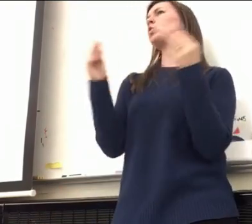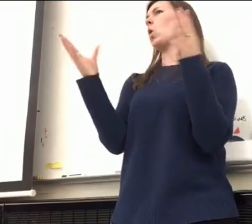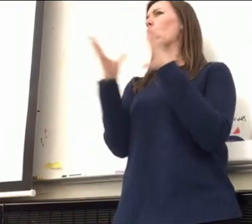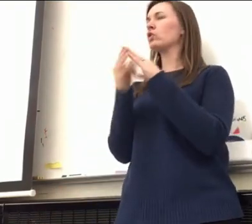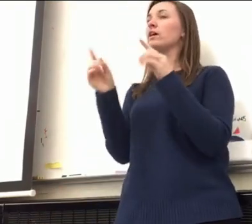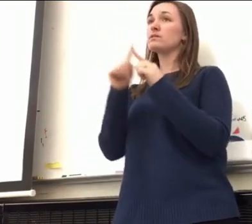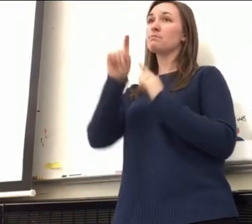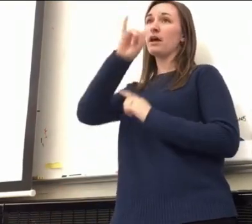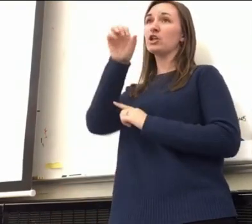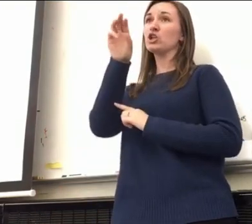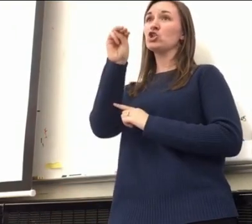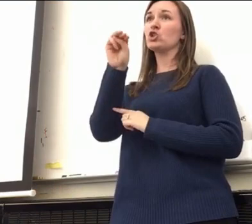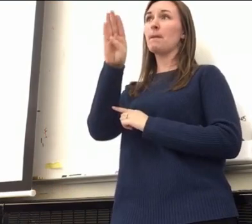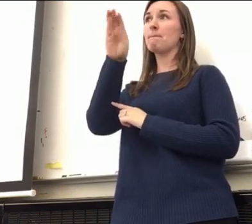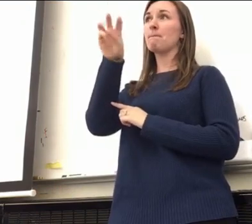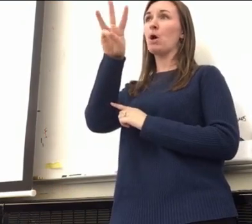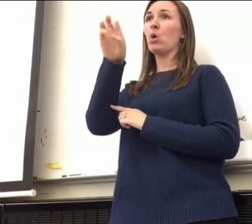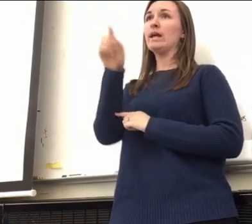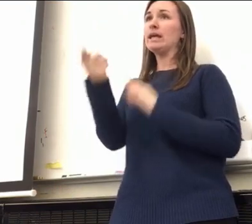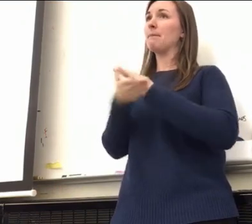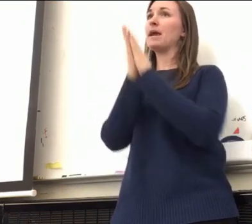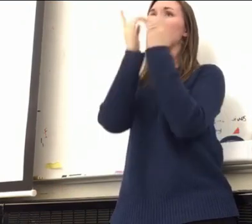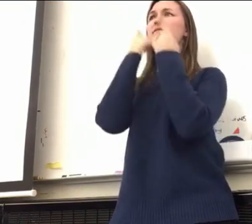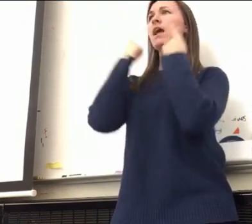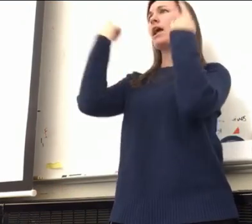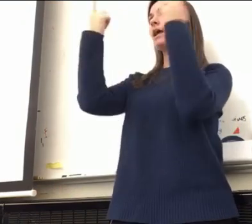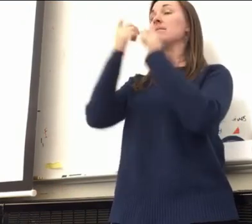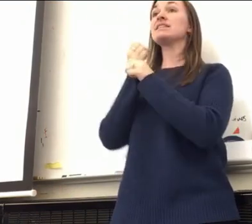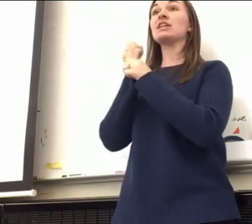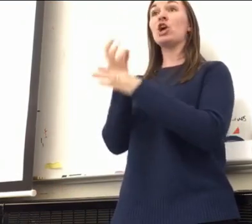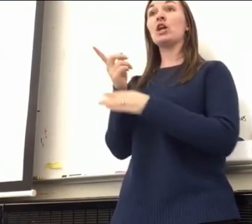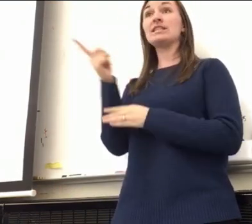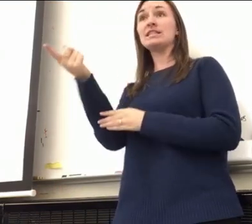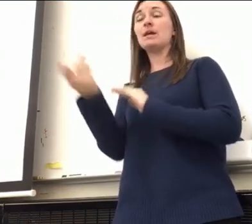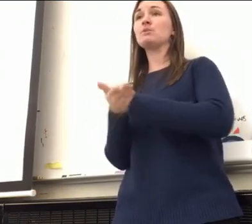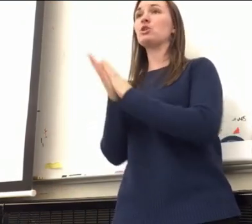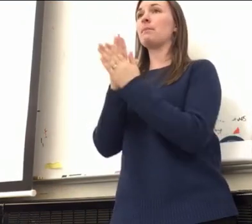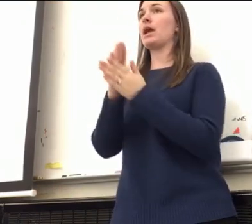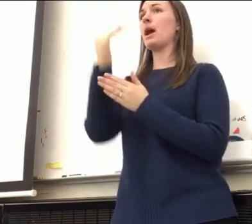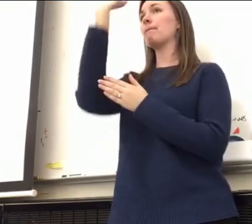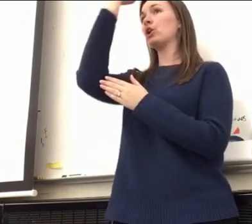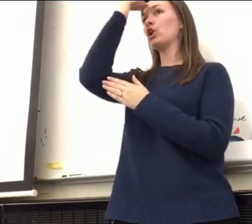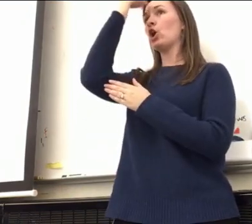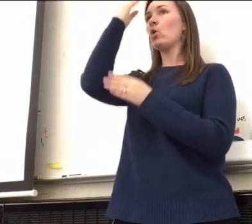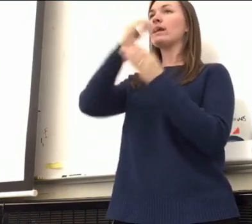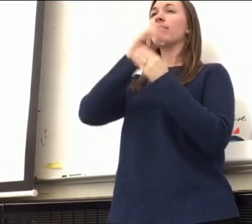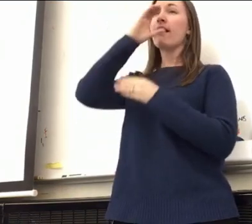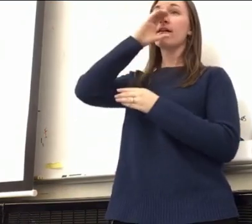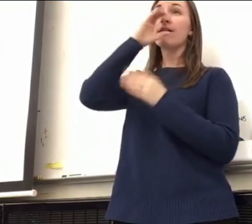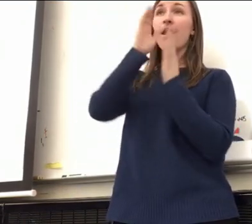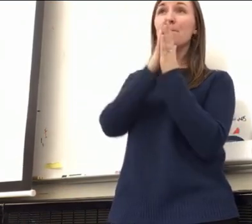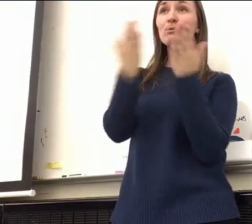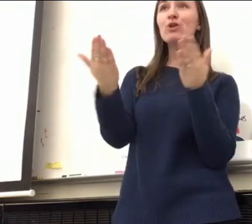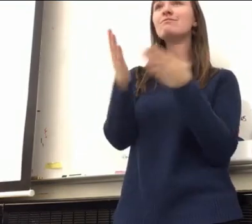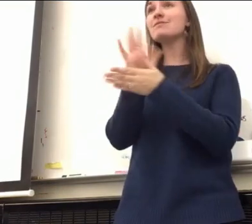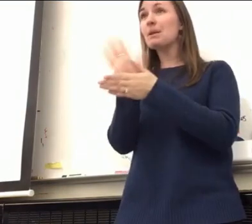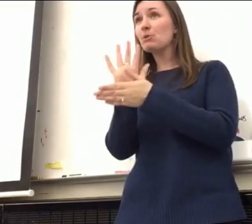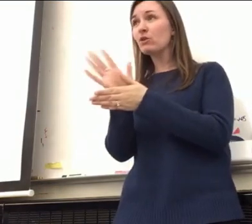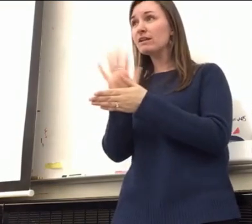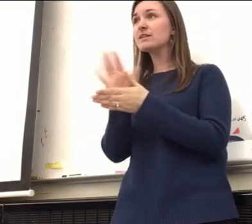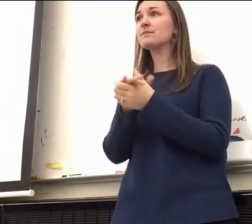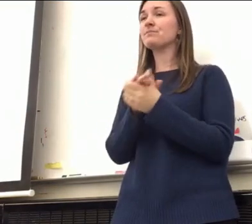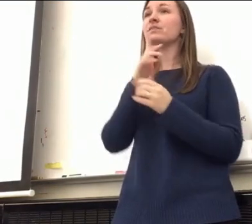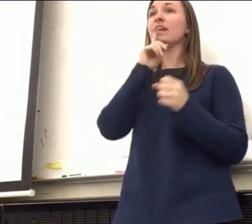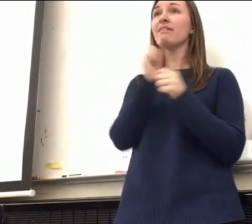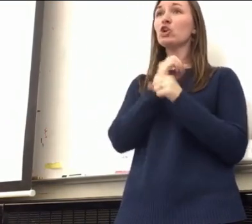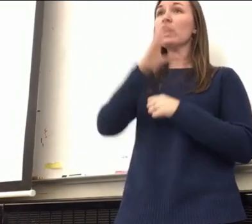Bowie becomes famous in American history and actually ends up causing him to become known in comic books and in movies. And they actually have a comic strip that's